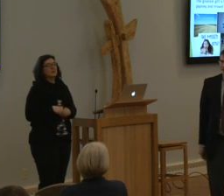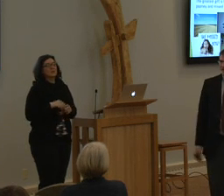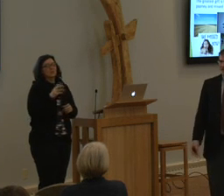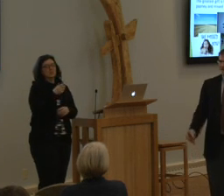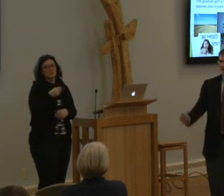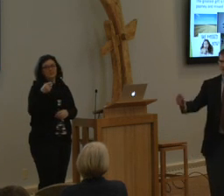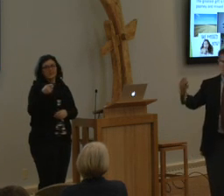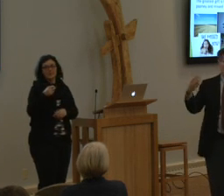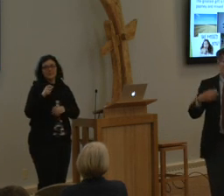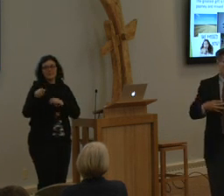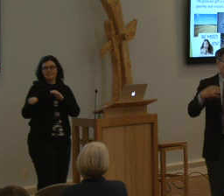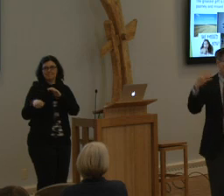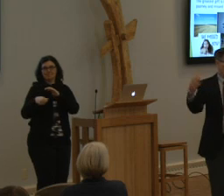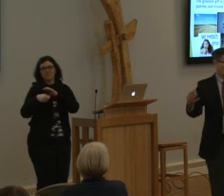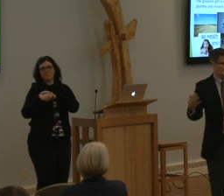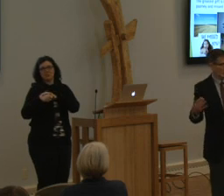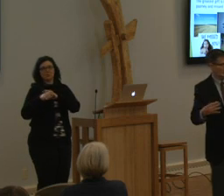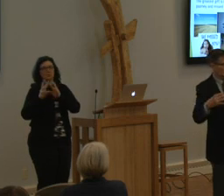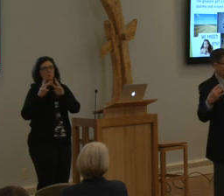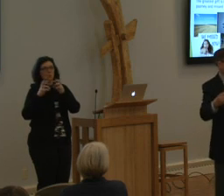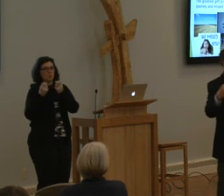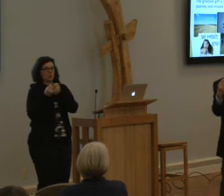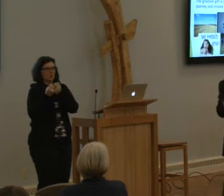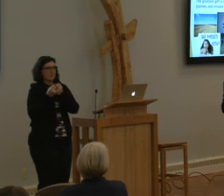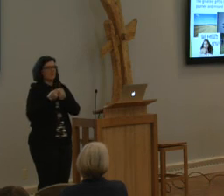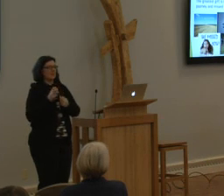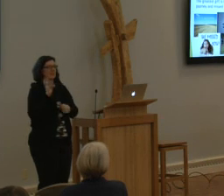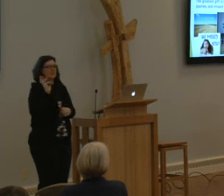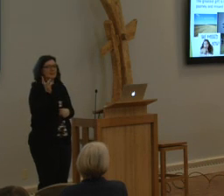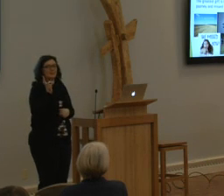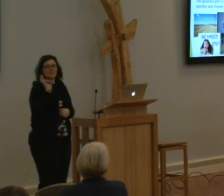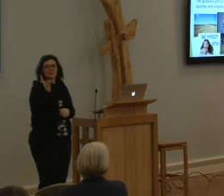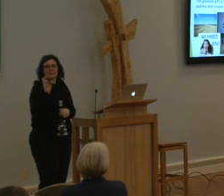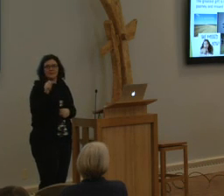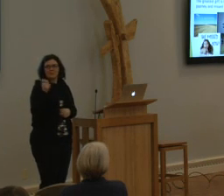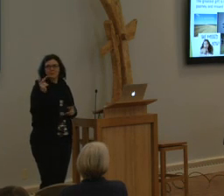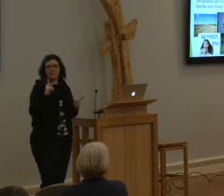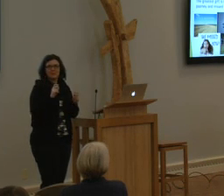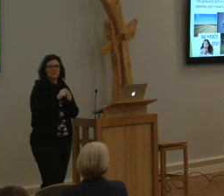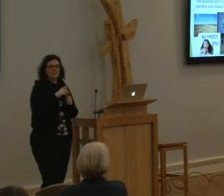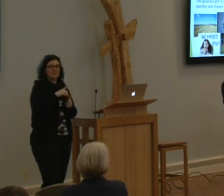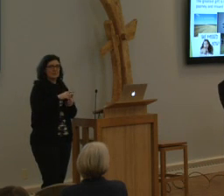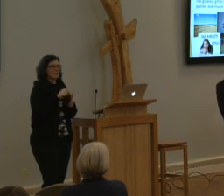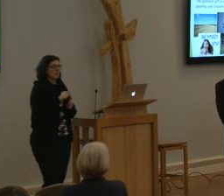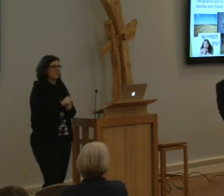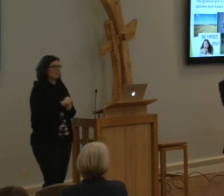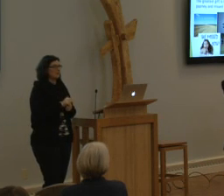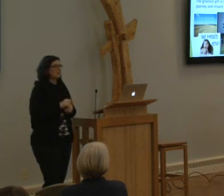workshop. So you went in a sheltered workshop with 60 or 70 other people with disabilities.